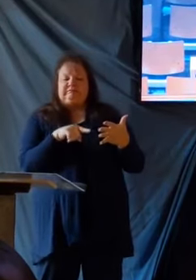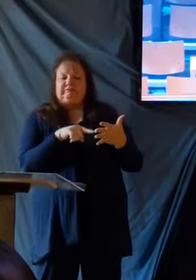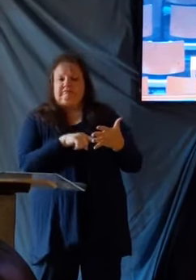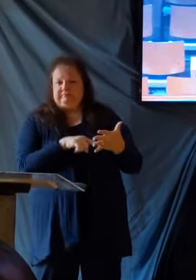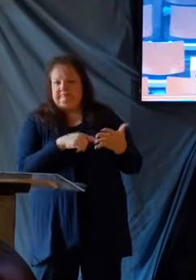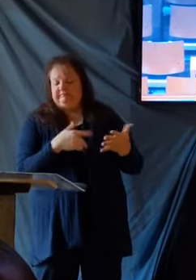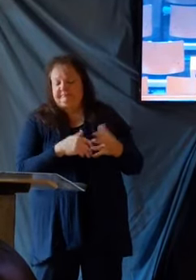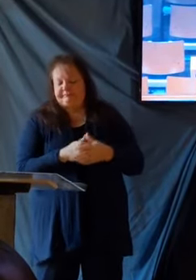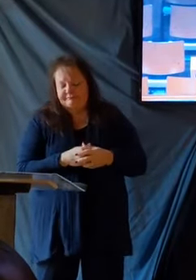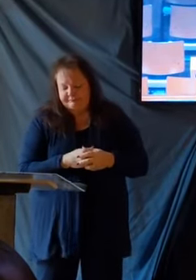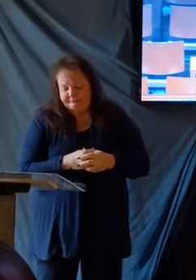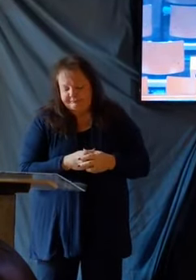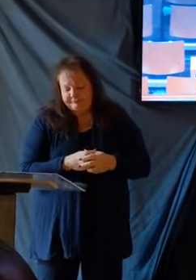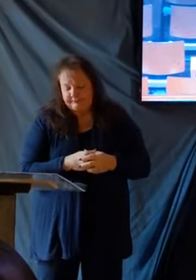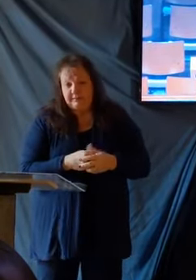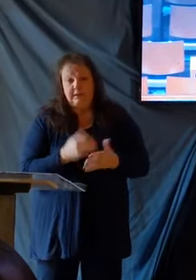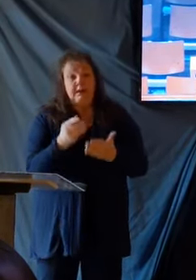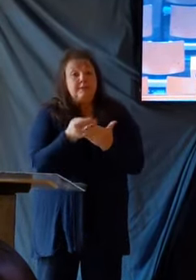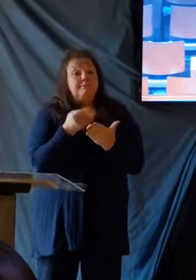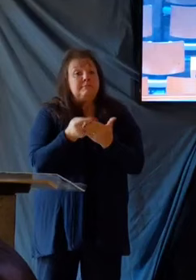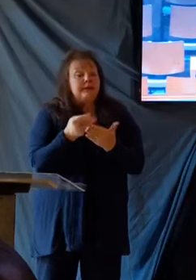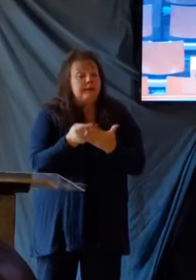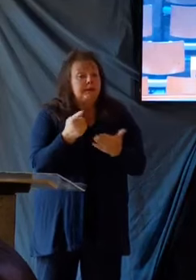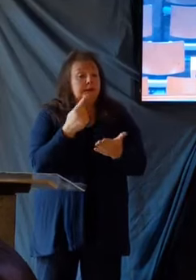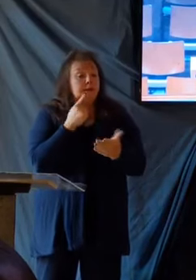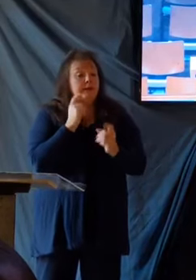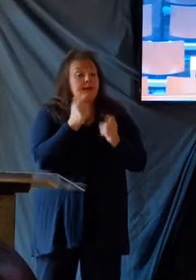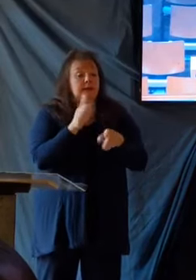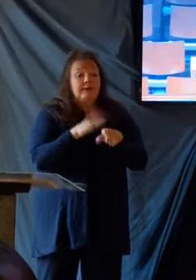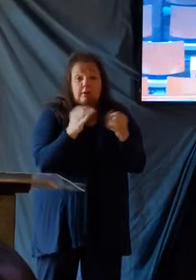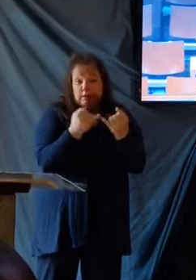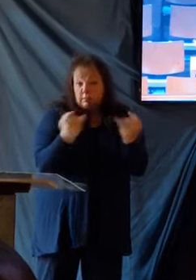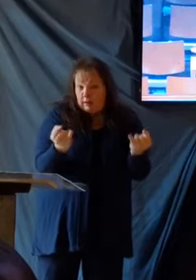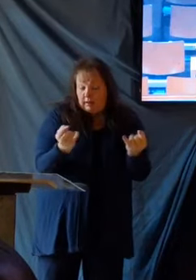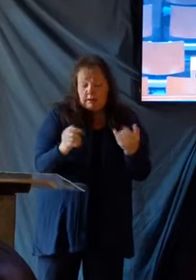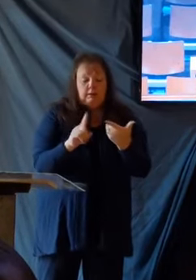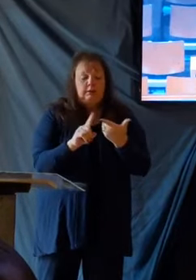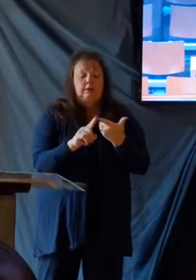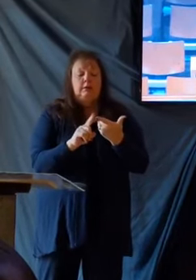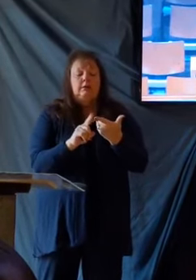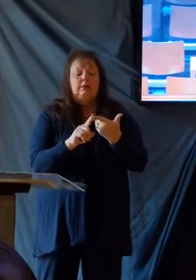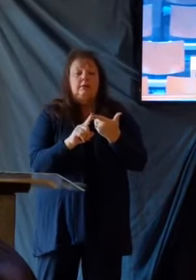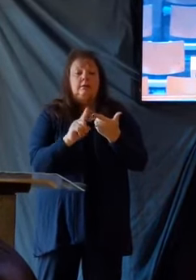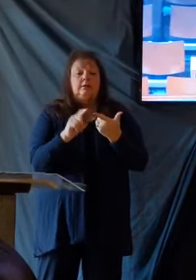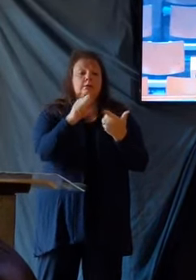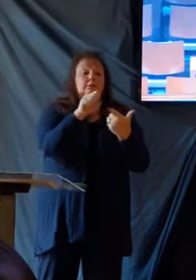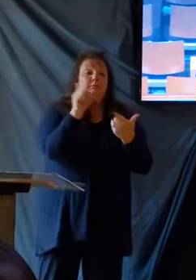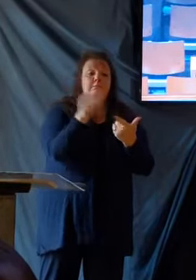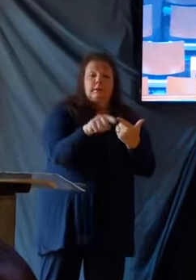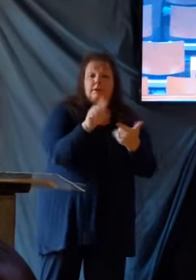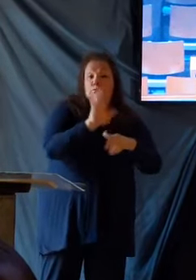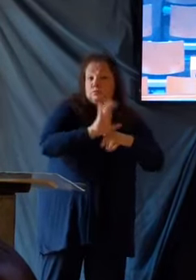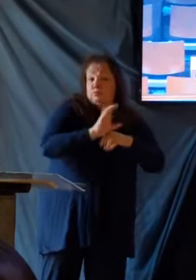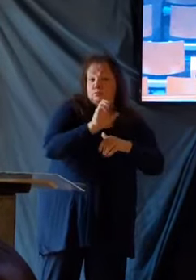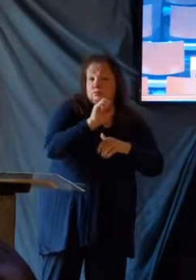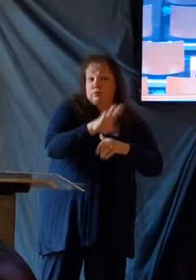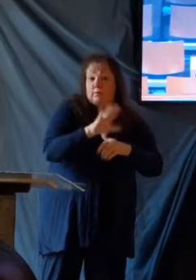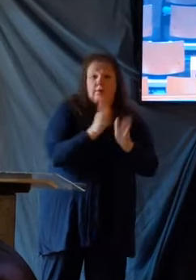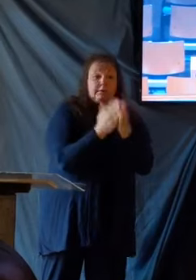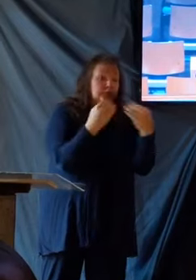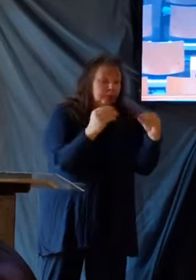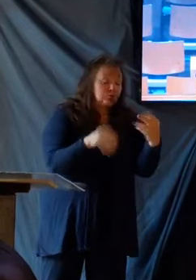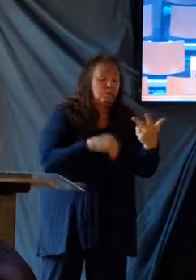held. Your offering, as we mentioned, you can give online. You can drop it off at Sound Words,